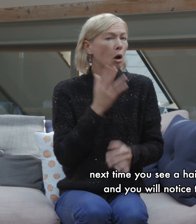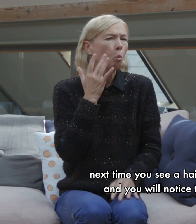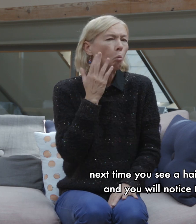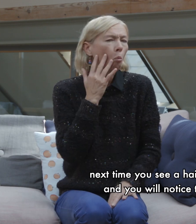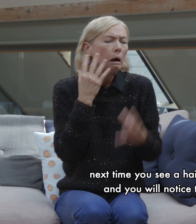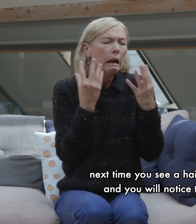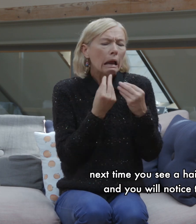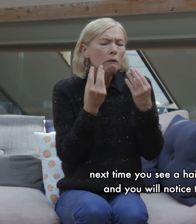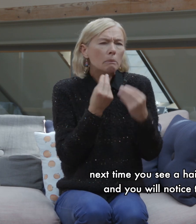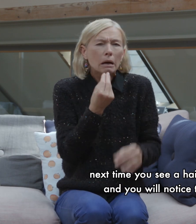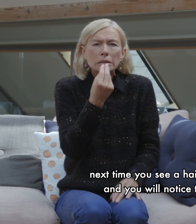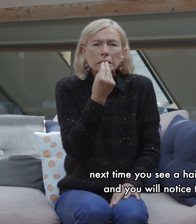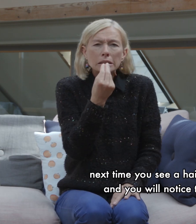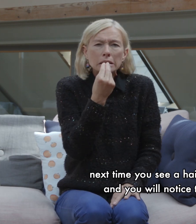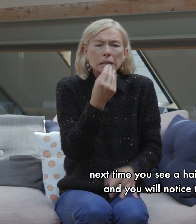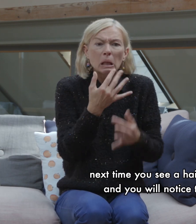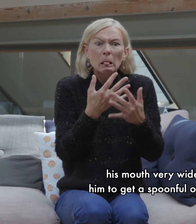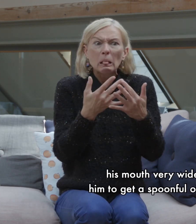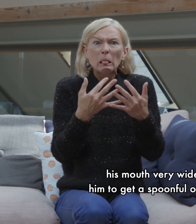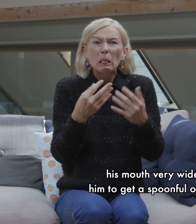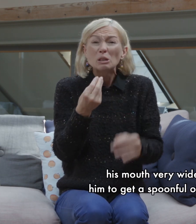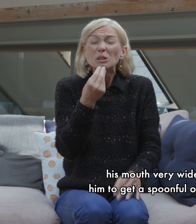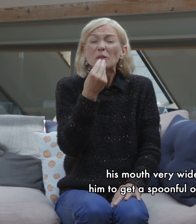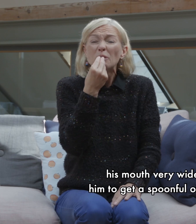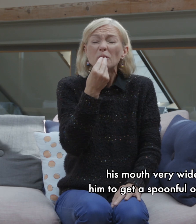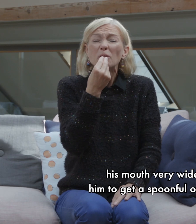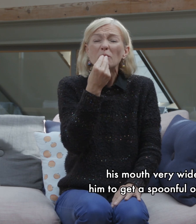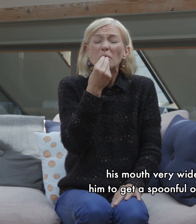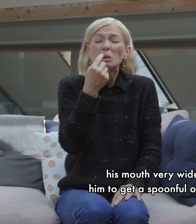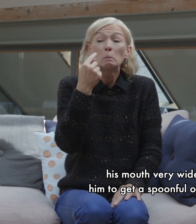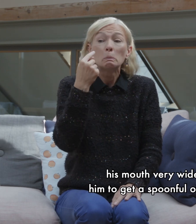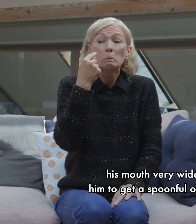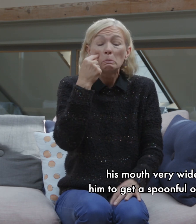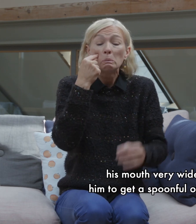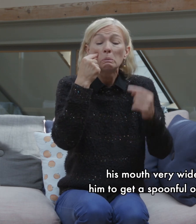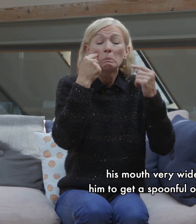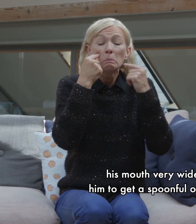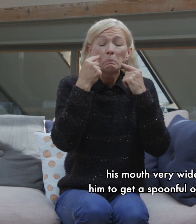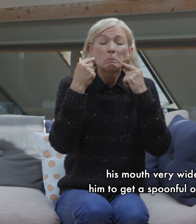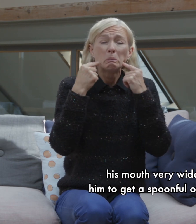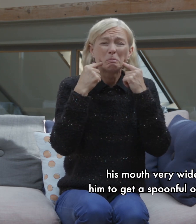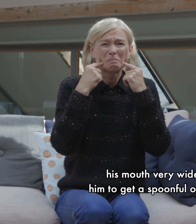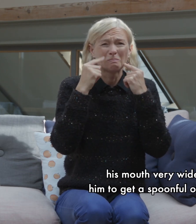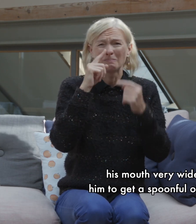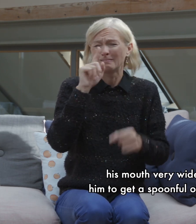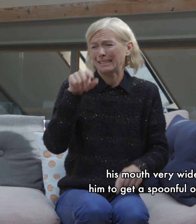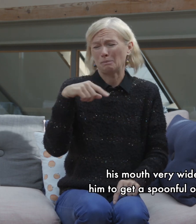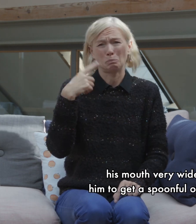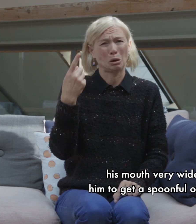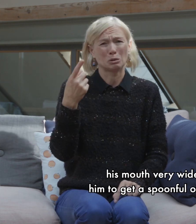lunch, and you will notice that even if he opens his mouth very wide, it is impossible for him to get a spoonful of beef stew or